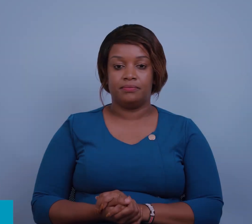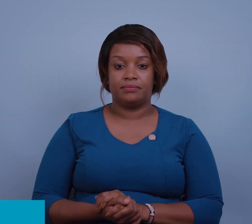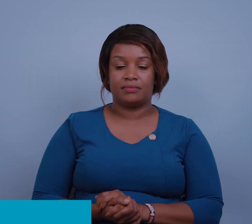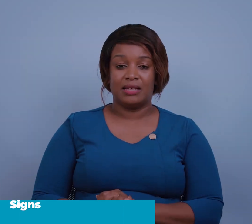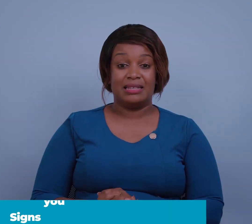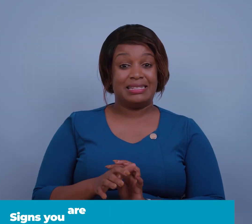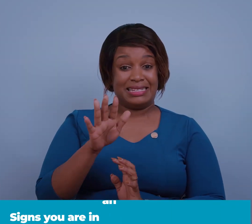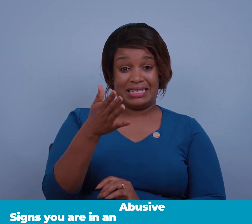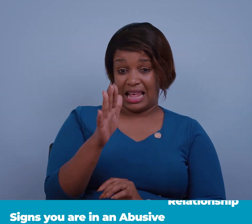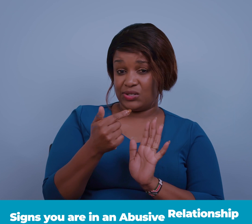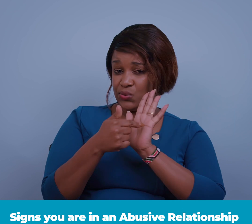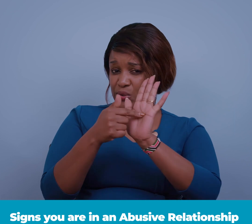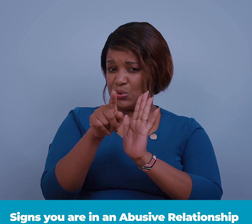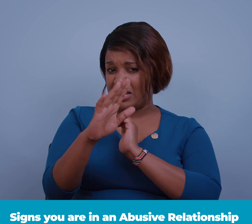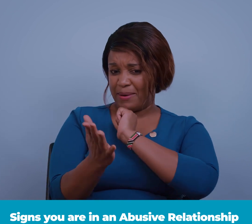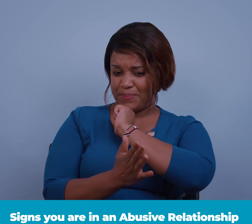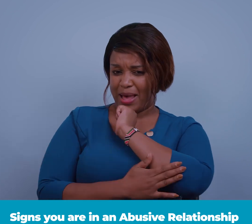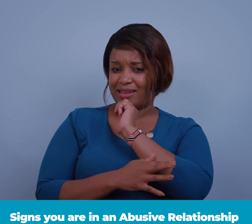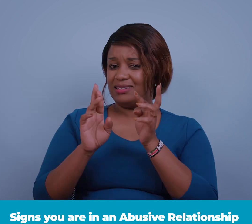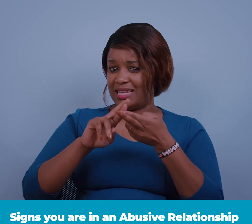Signs you are in an abusive relationship.